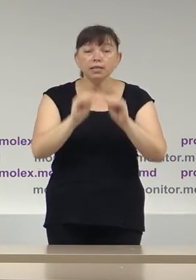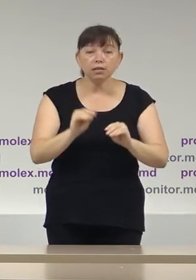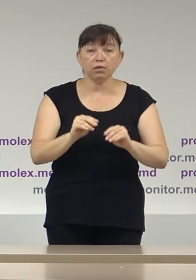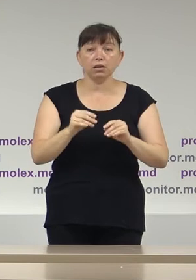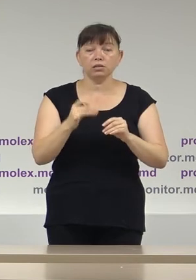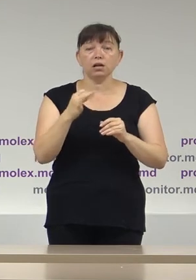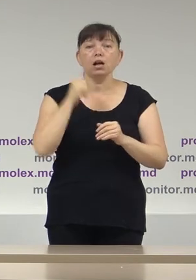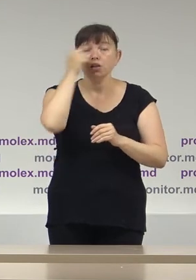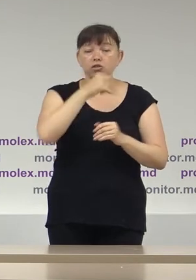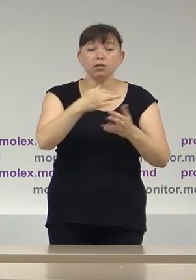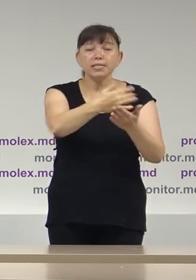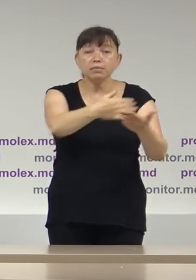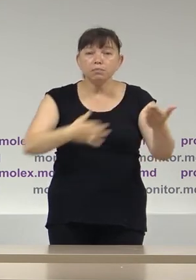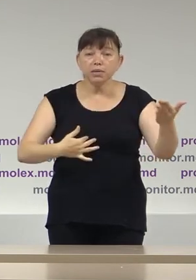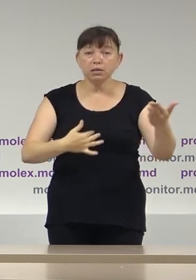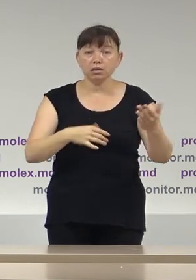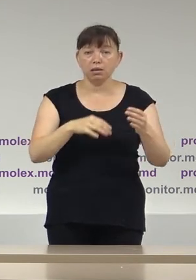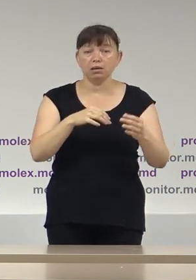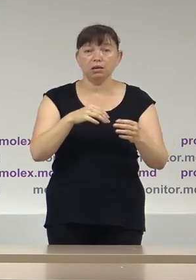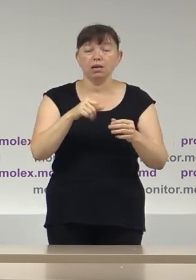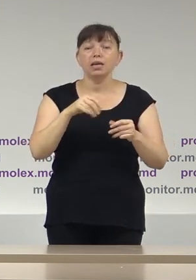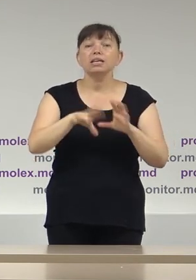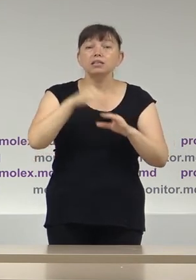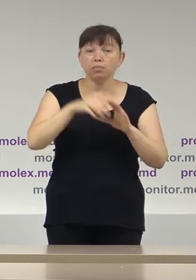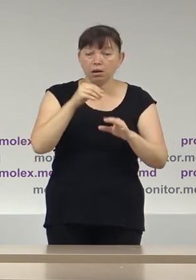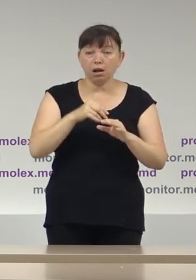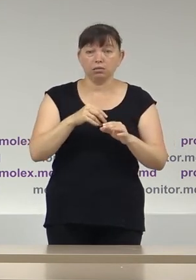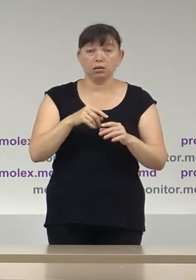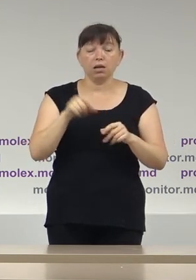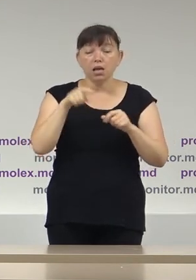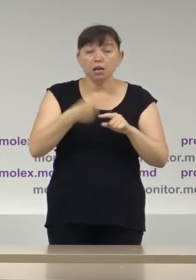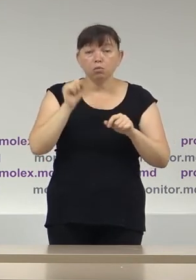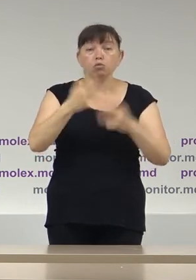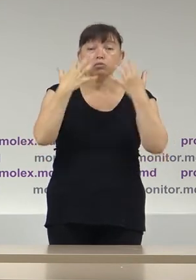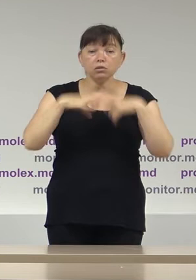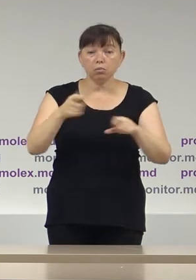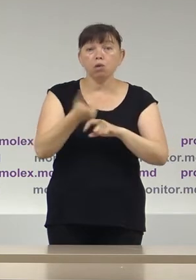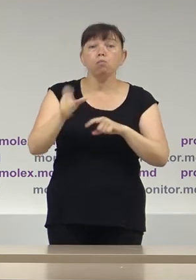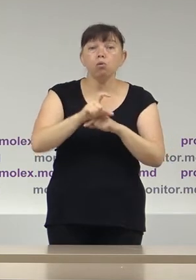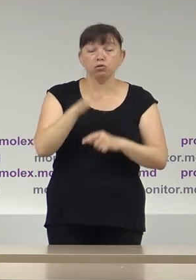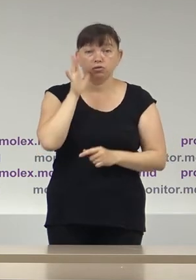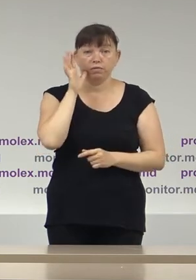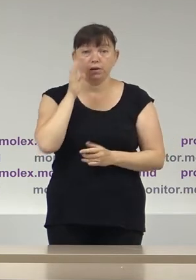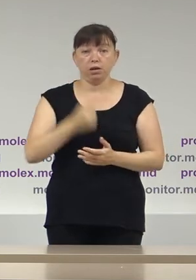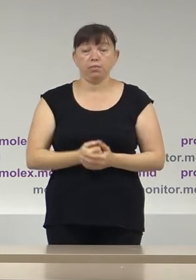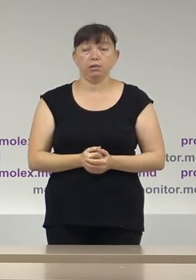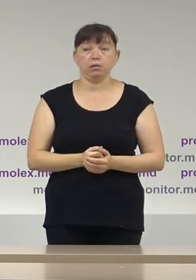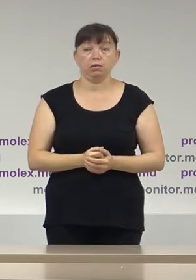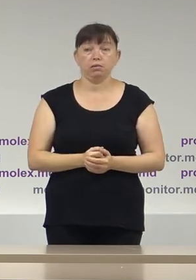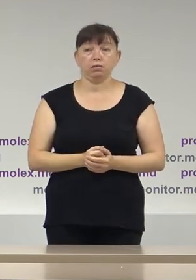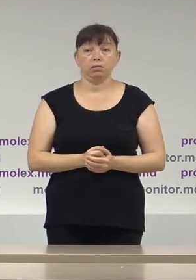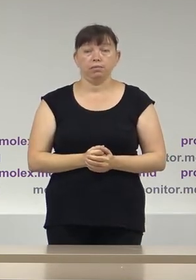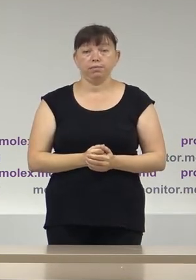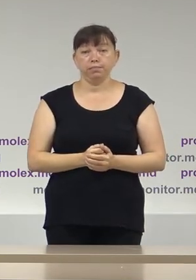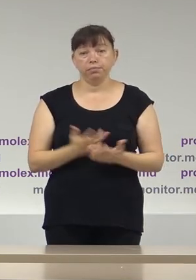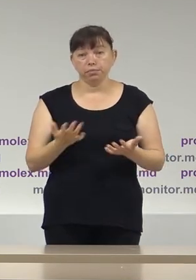citizens. For each citizen, they have to fill in manually the voter rolls, and they need more